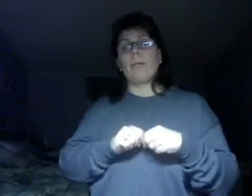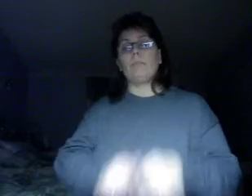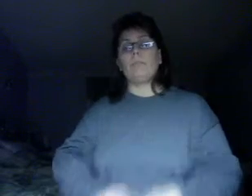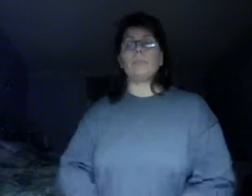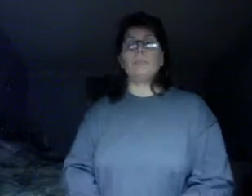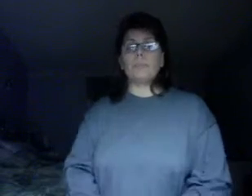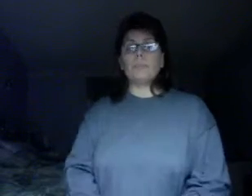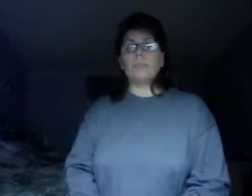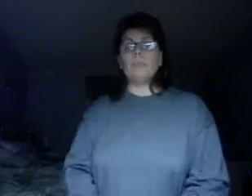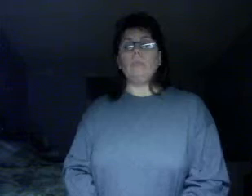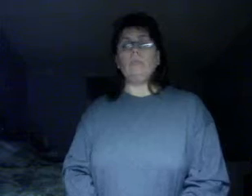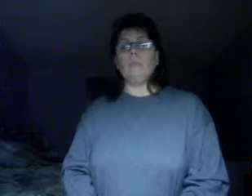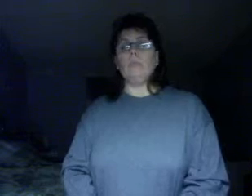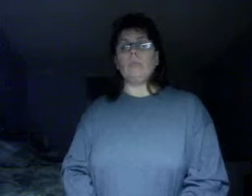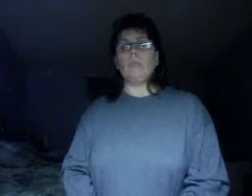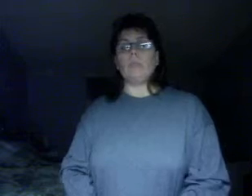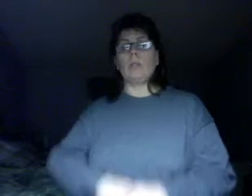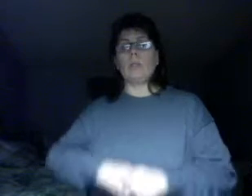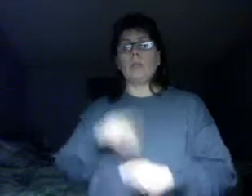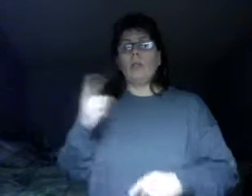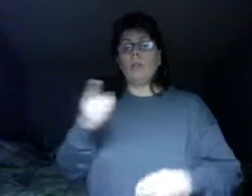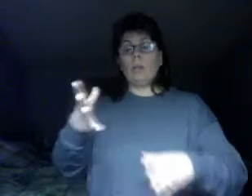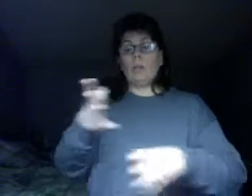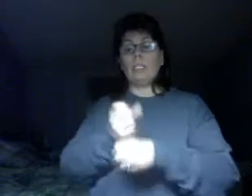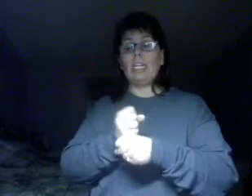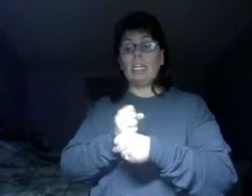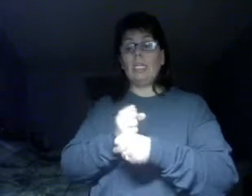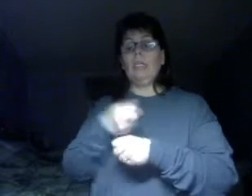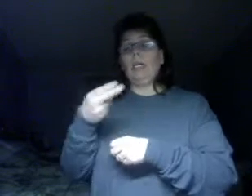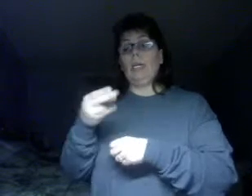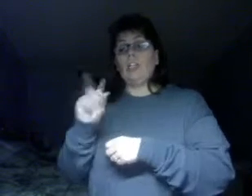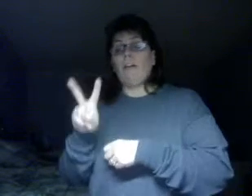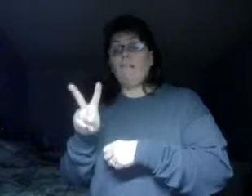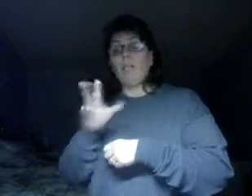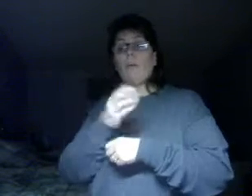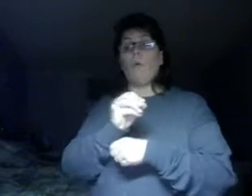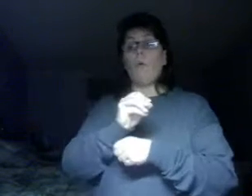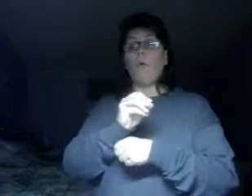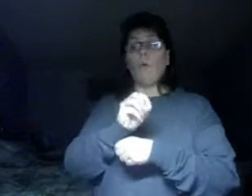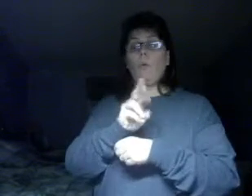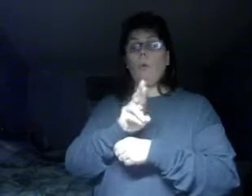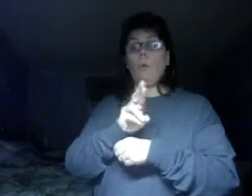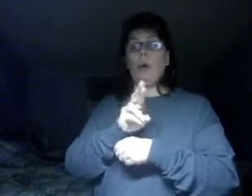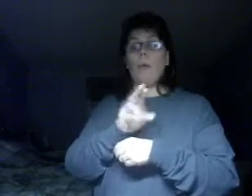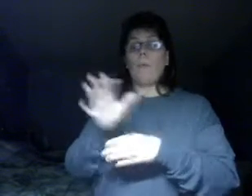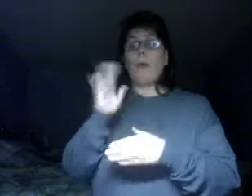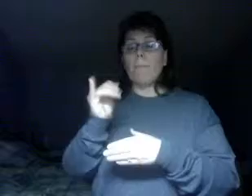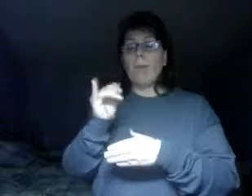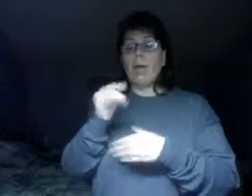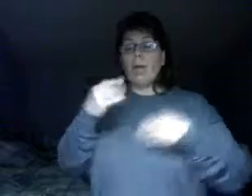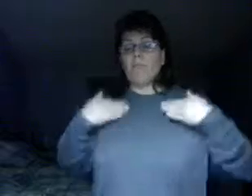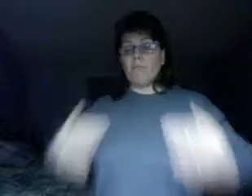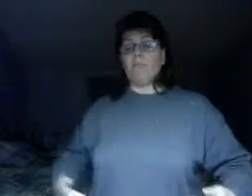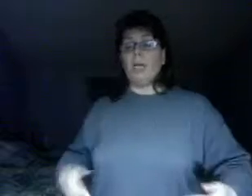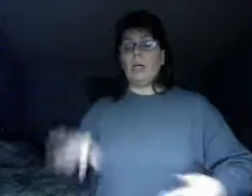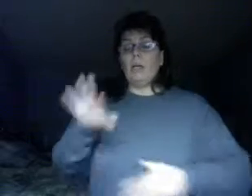It is only transmitted by bodily fluids, but only by very specific bodily fluids. The only fluids which